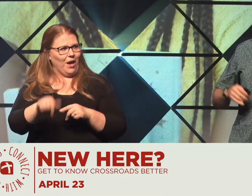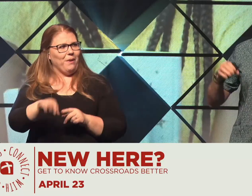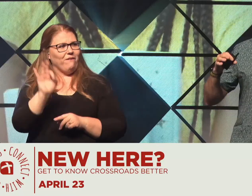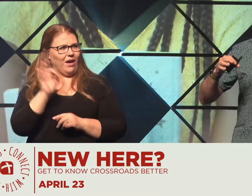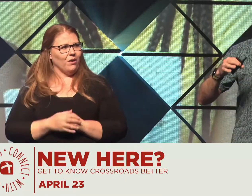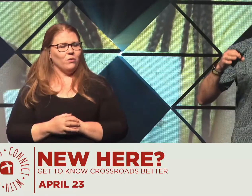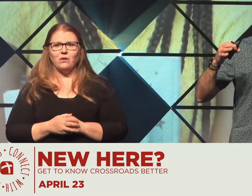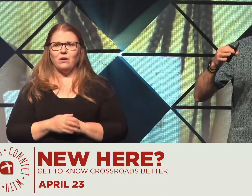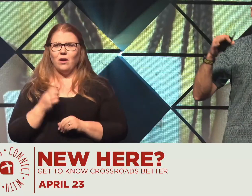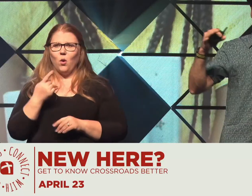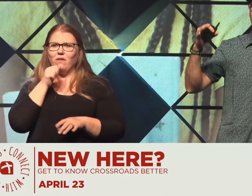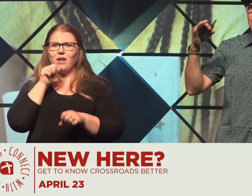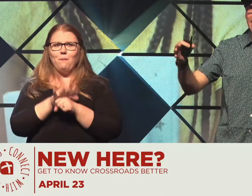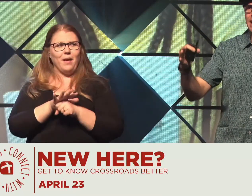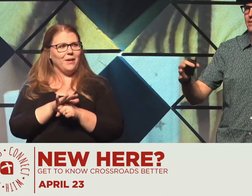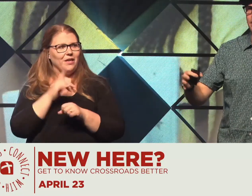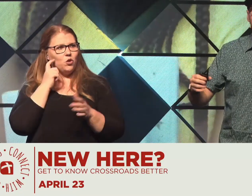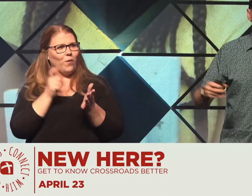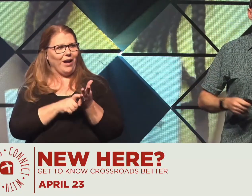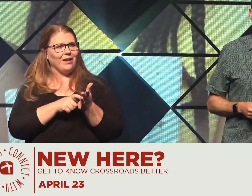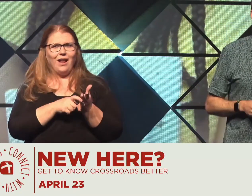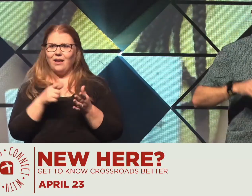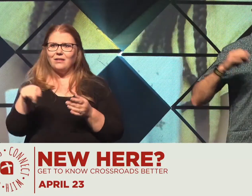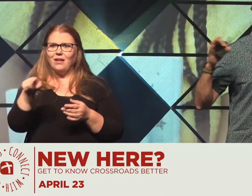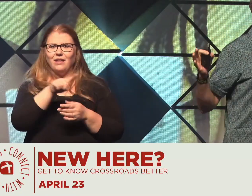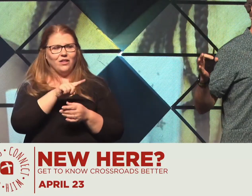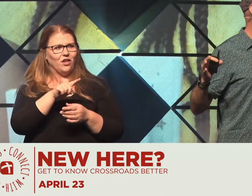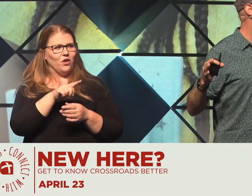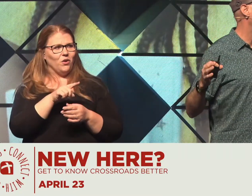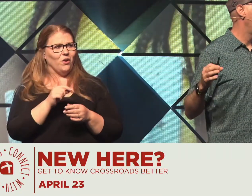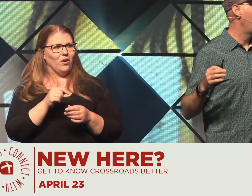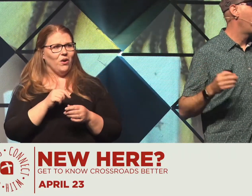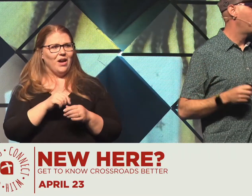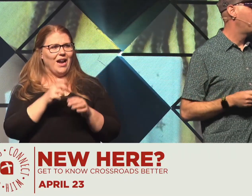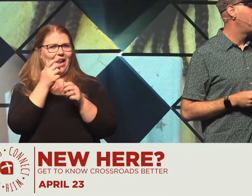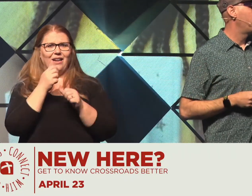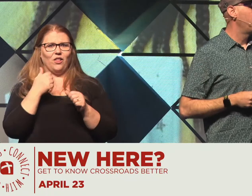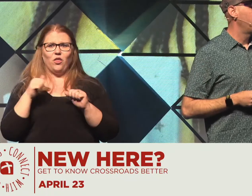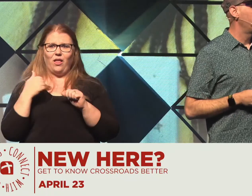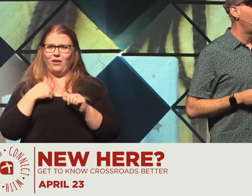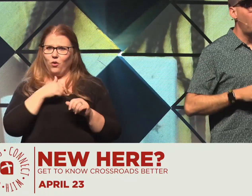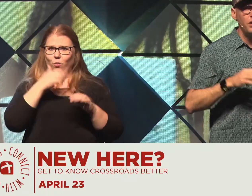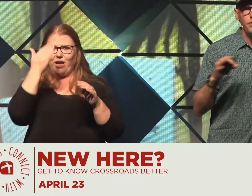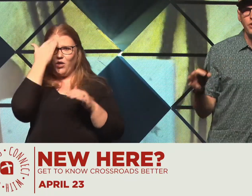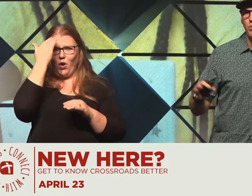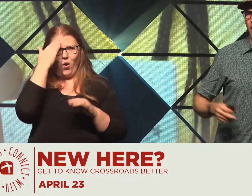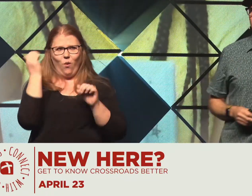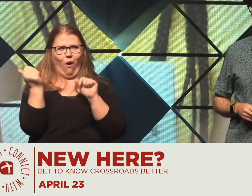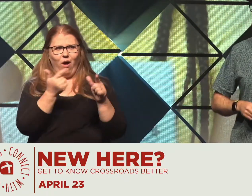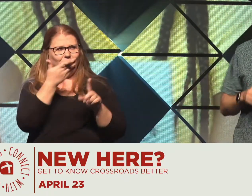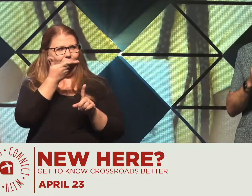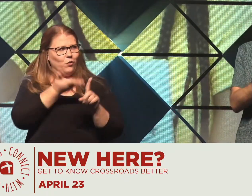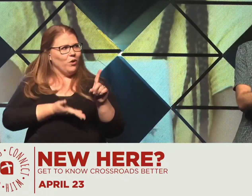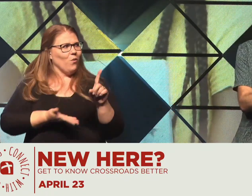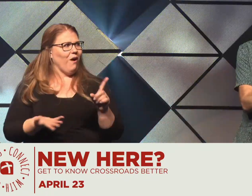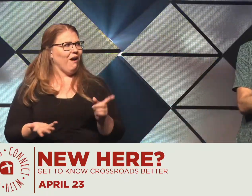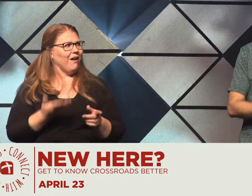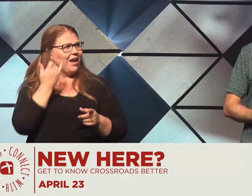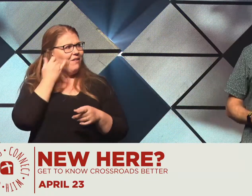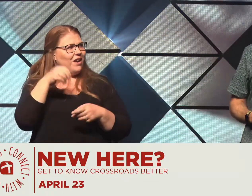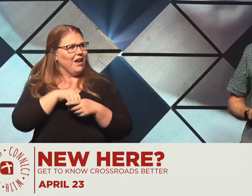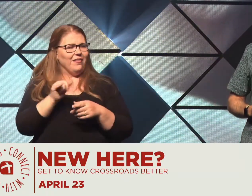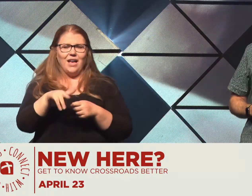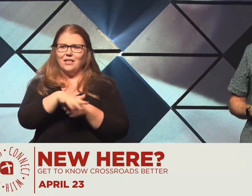One of our commitments is to recognize that you're seen, all of who you are. All of who you are. So if you're in that